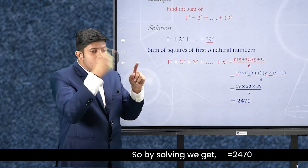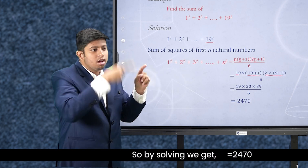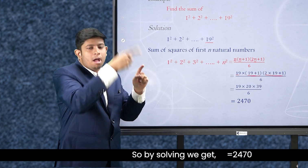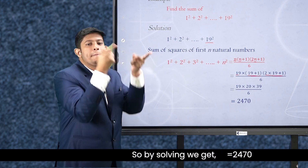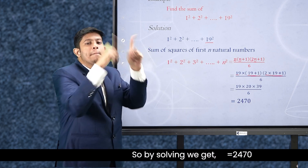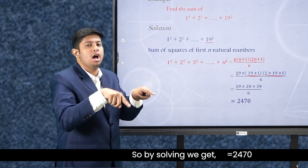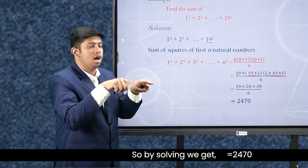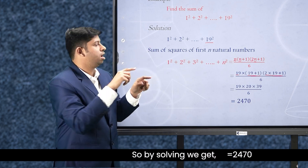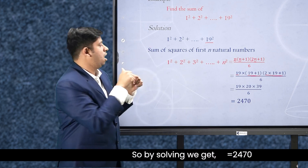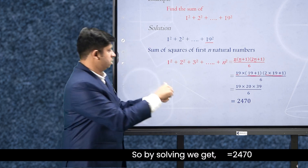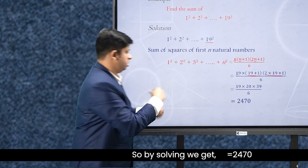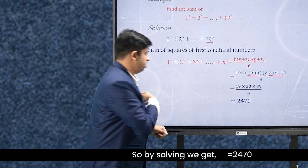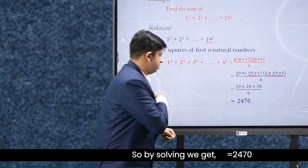So, by solving, we get